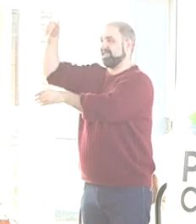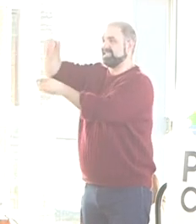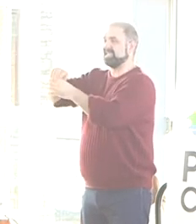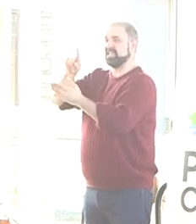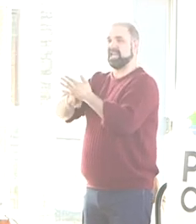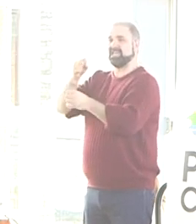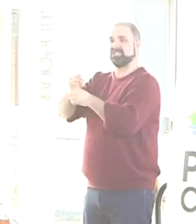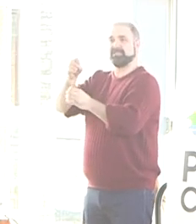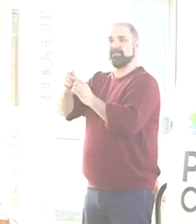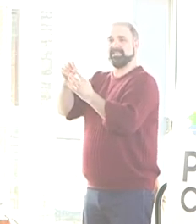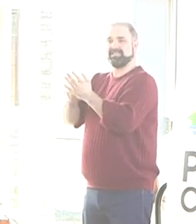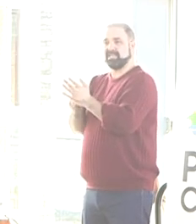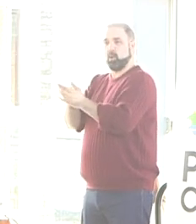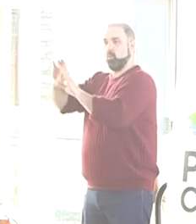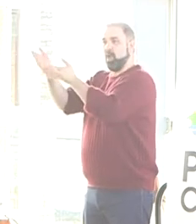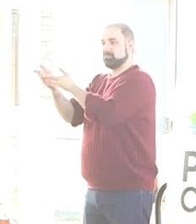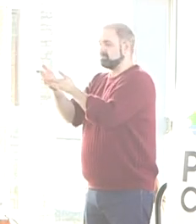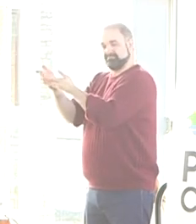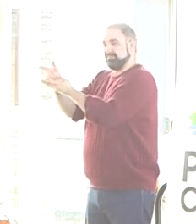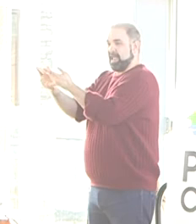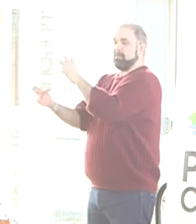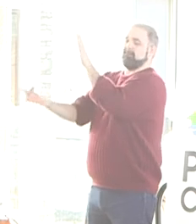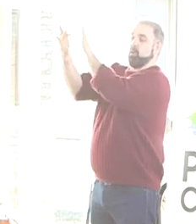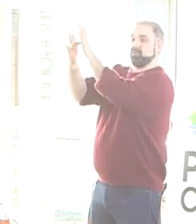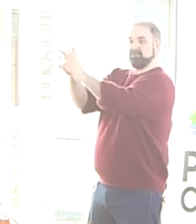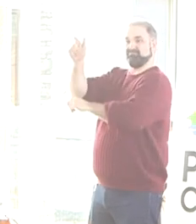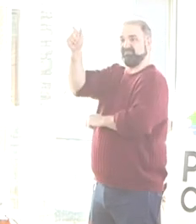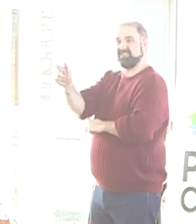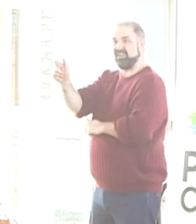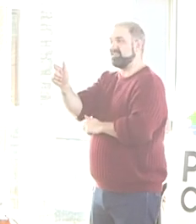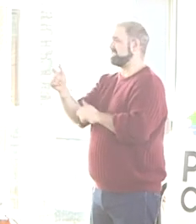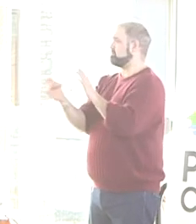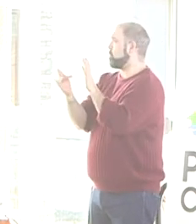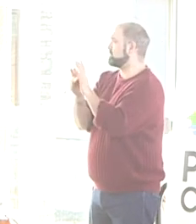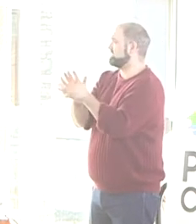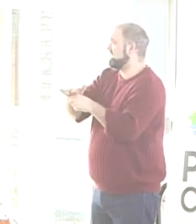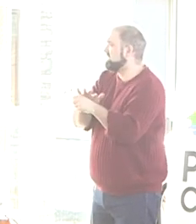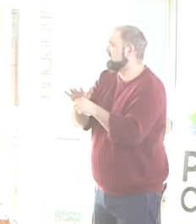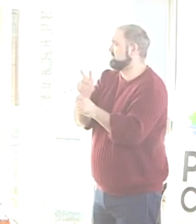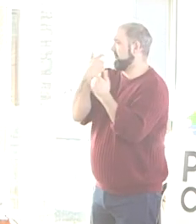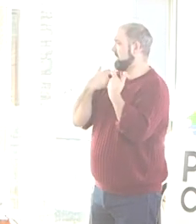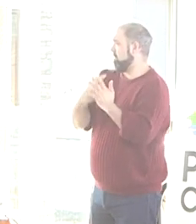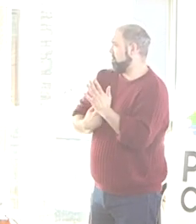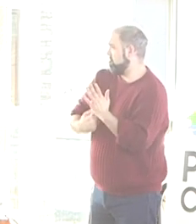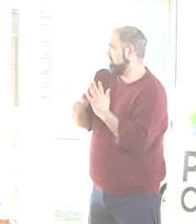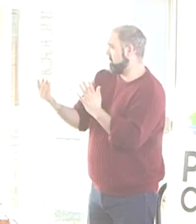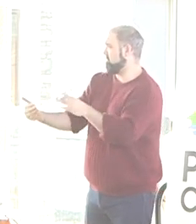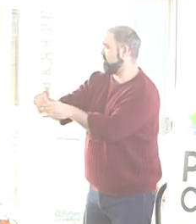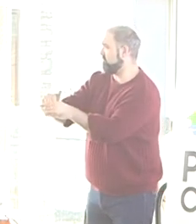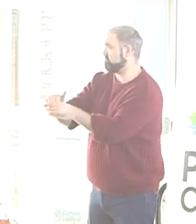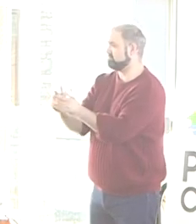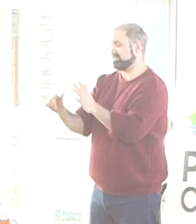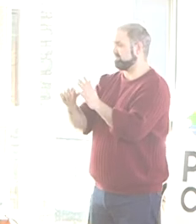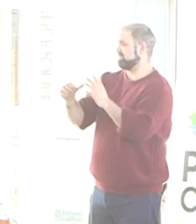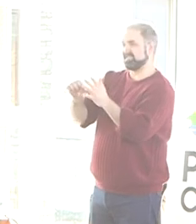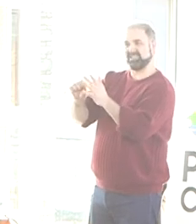very significant figure. He did a lot of good work in all sorts of legal cases that were... The cases that were